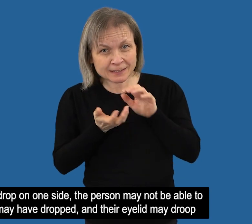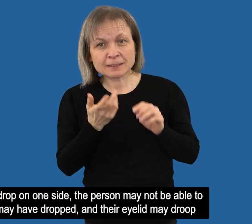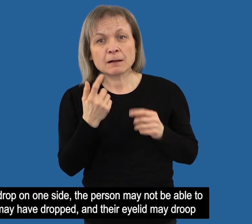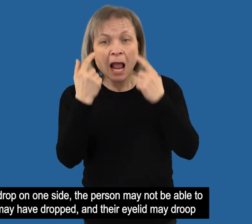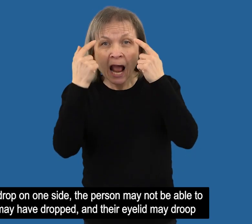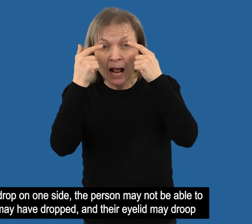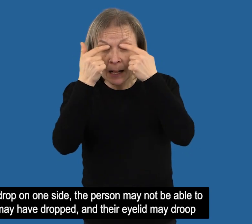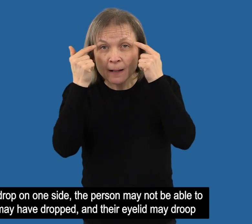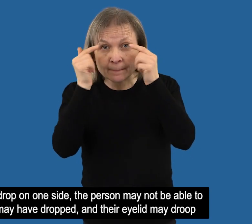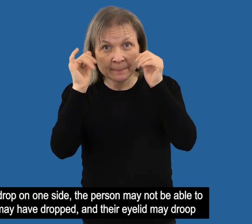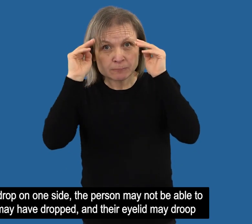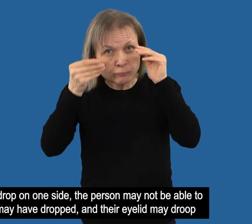their eyelid may droop.